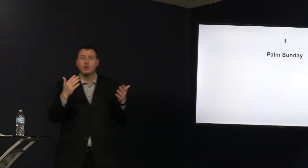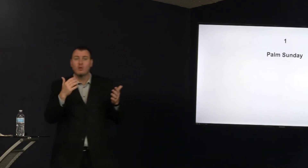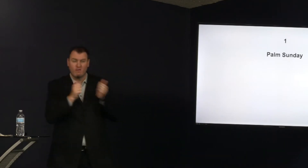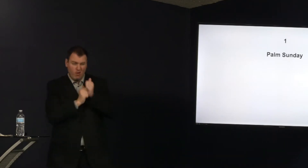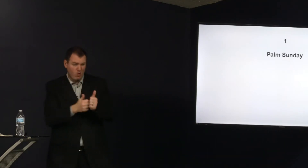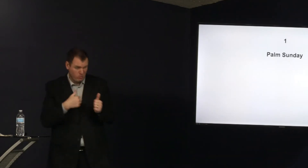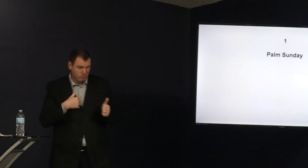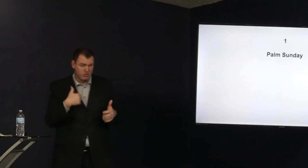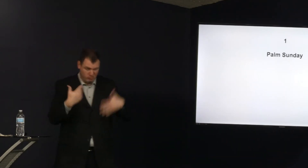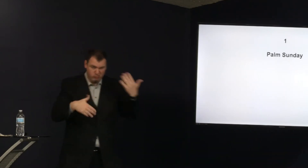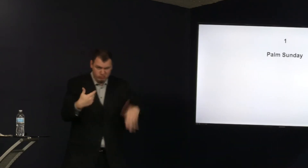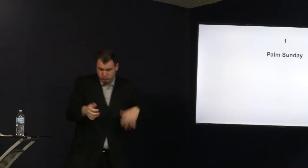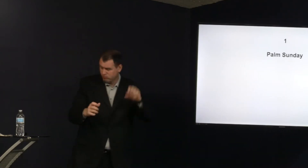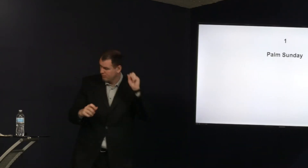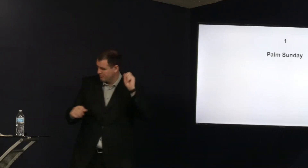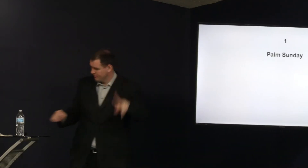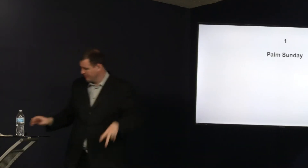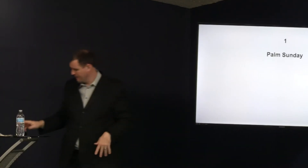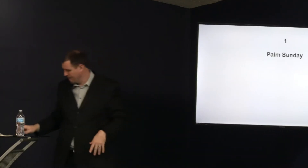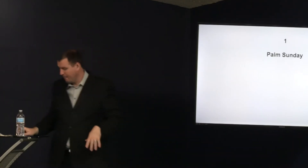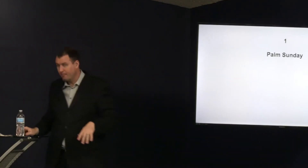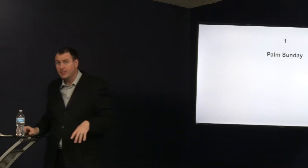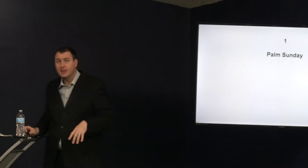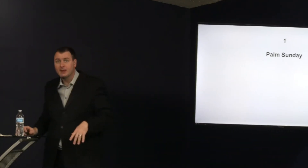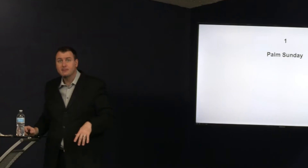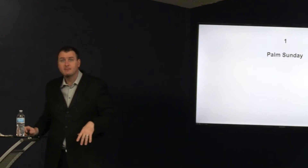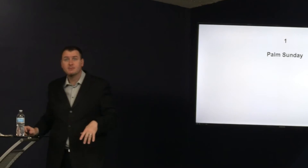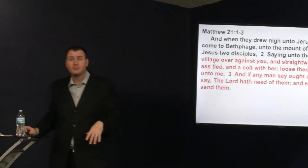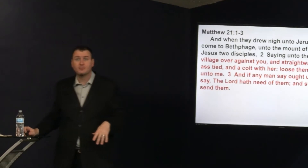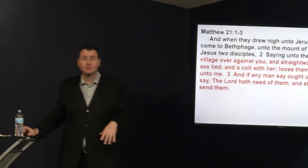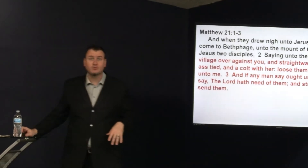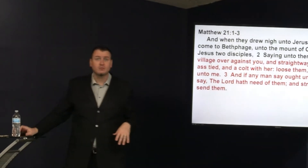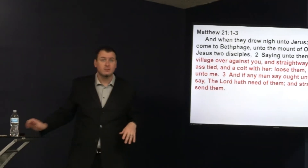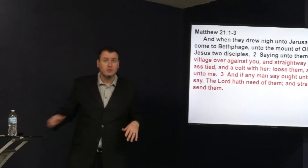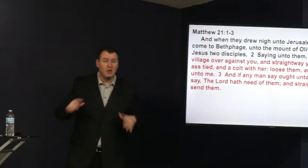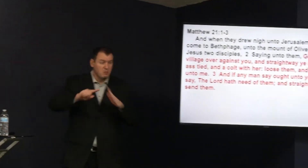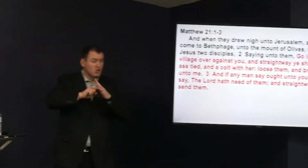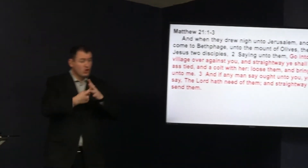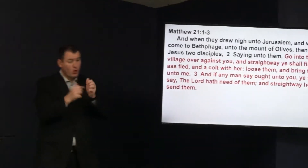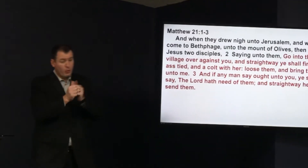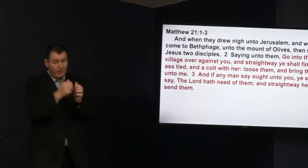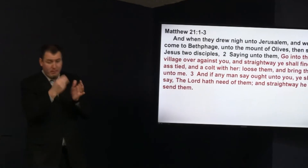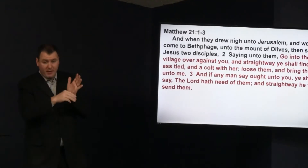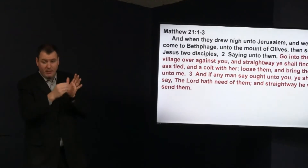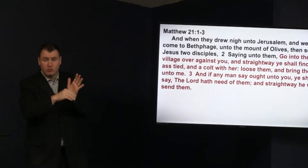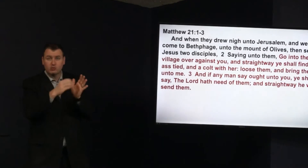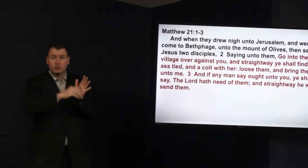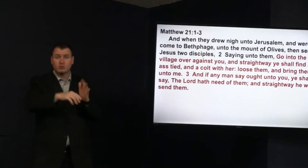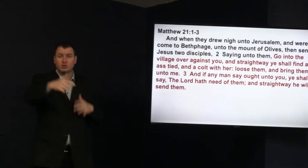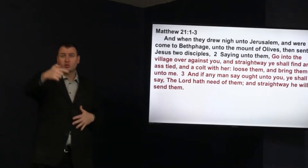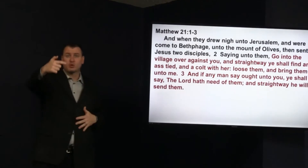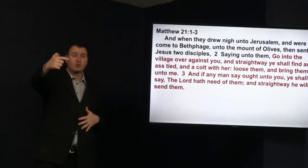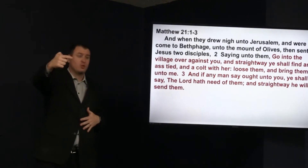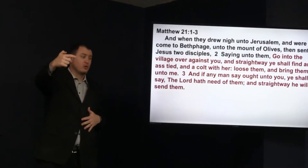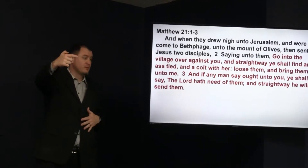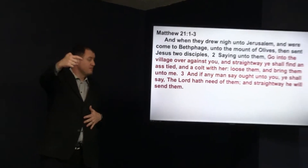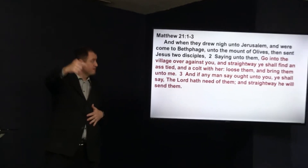to compare the perspectives, okay? All right, let's get started. So I'm going to start here in Matthew